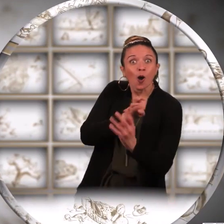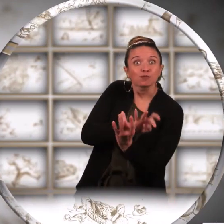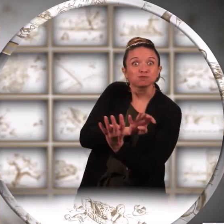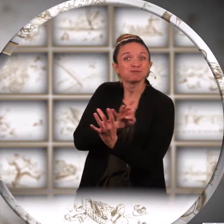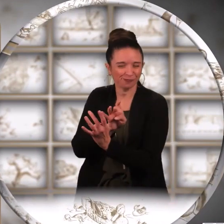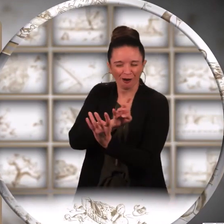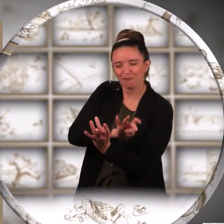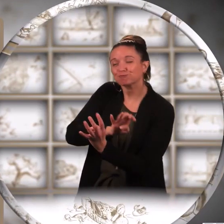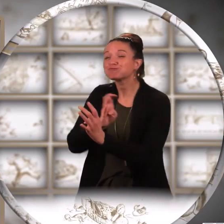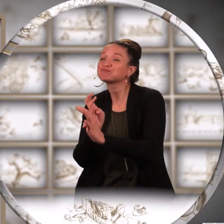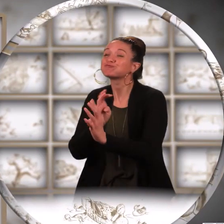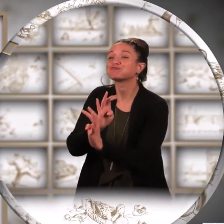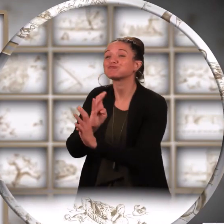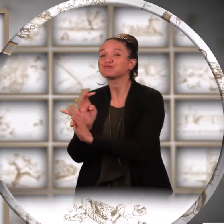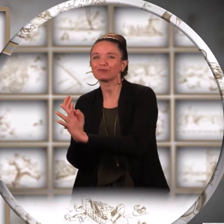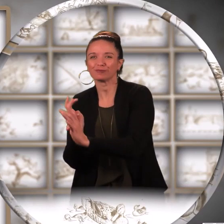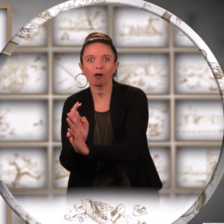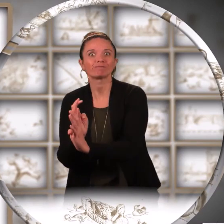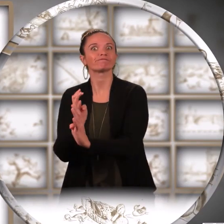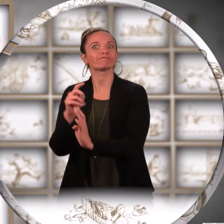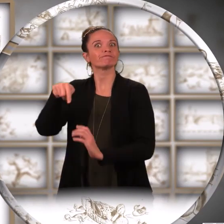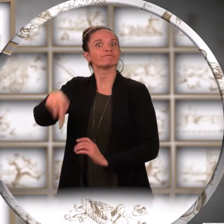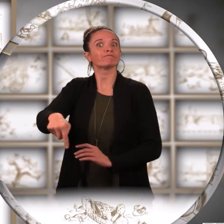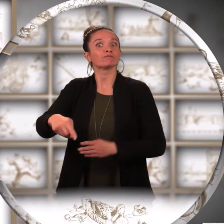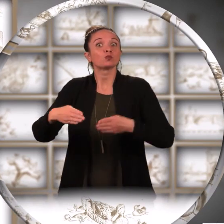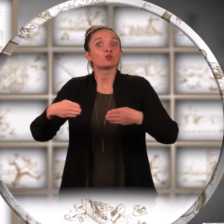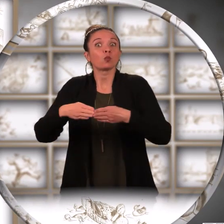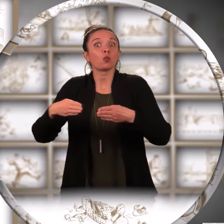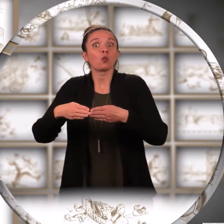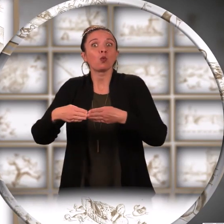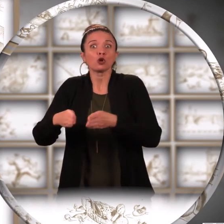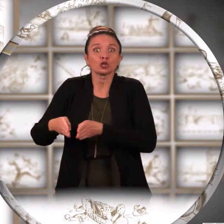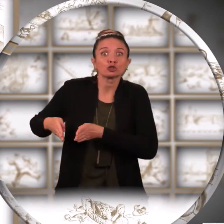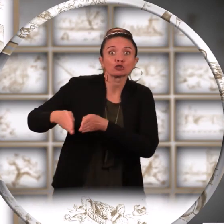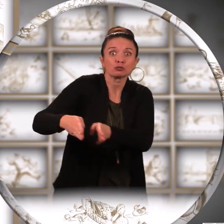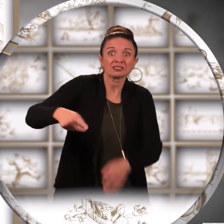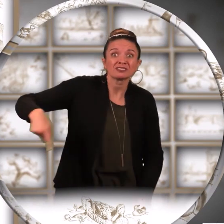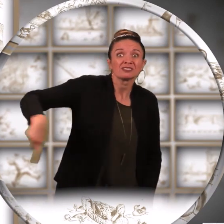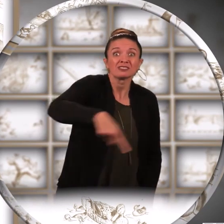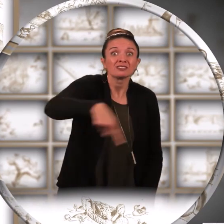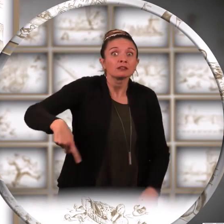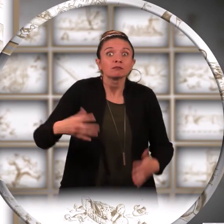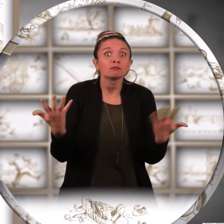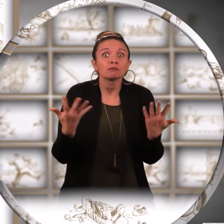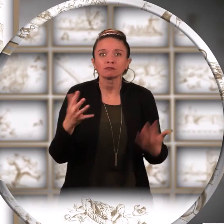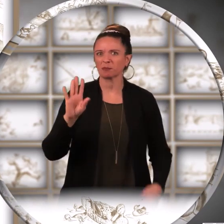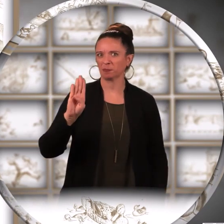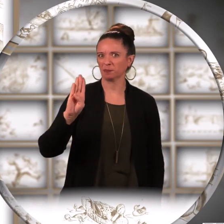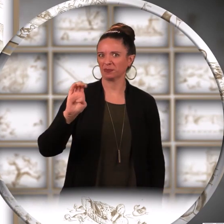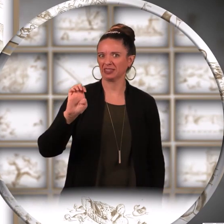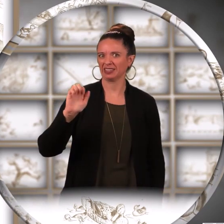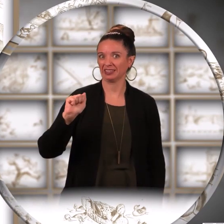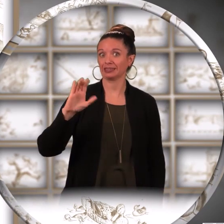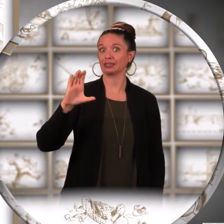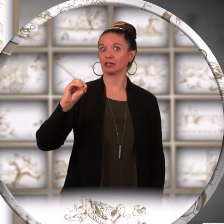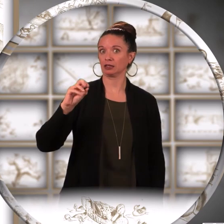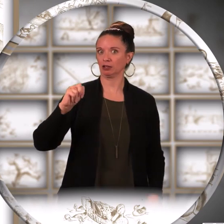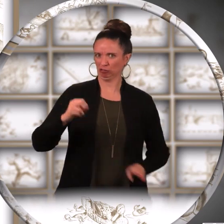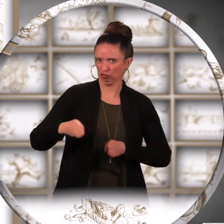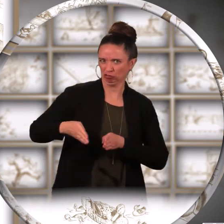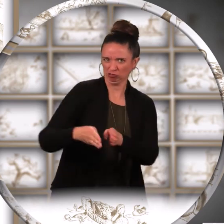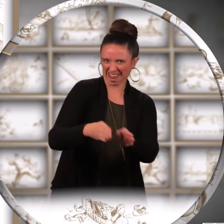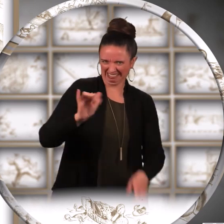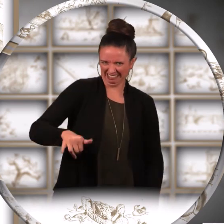When they came to the corner of Beacon Street, there was the police car with 4 policemen